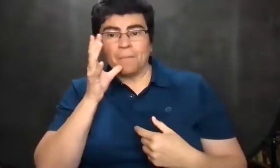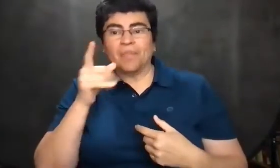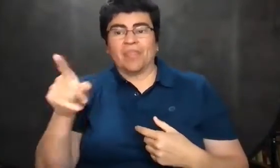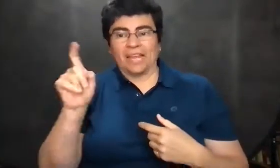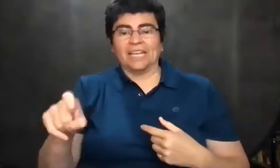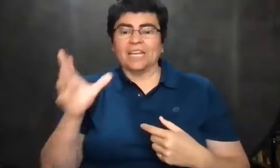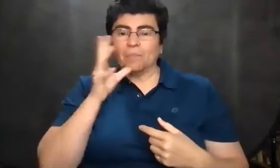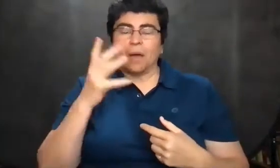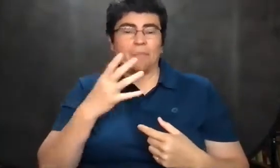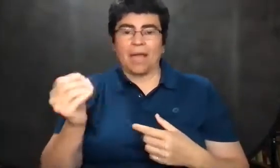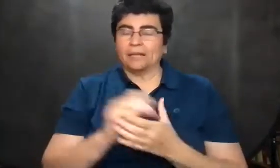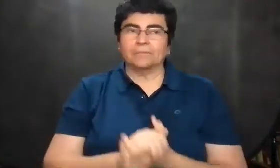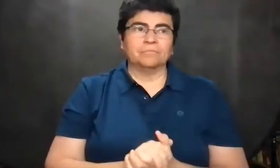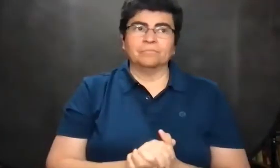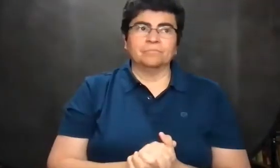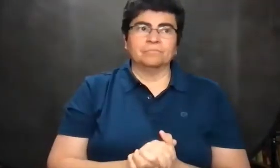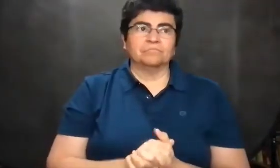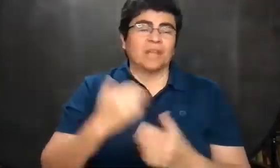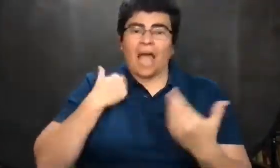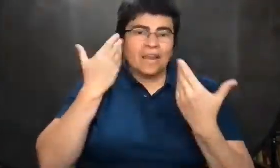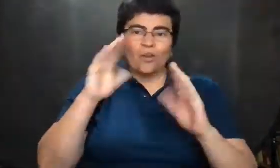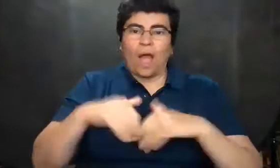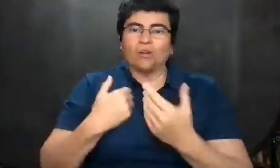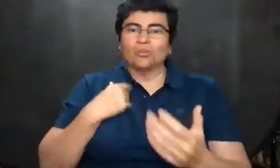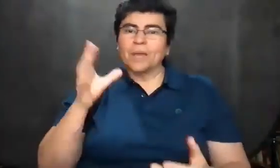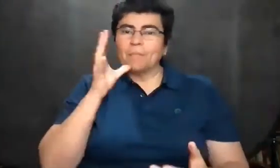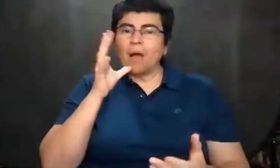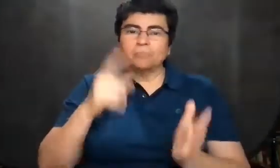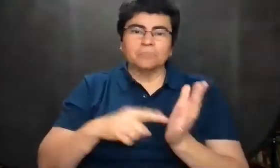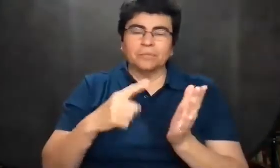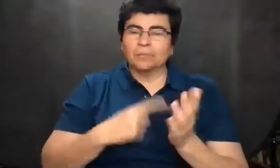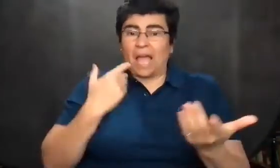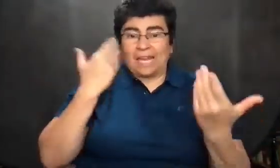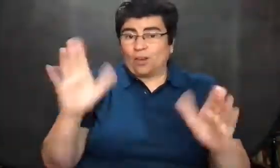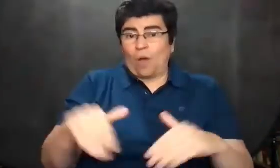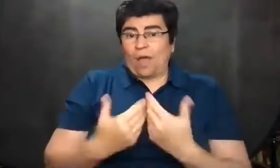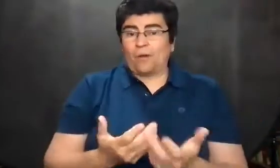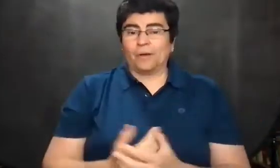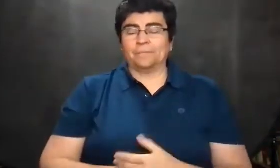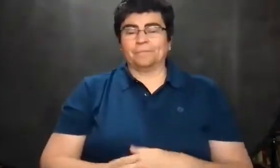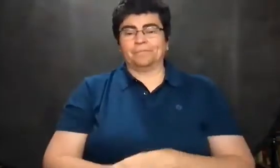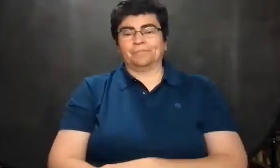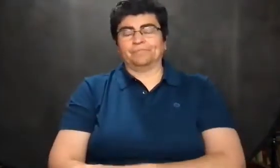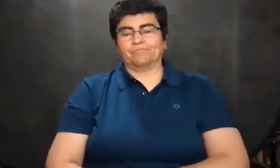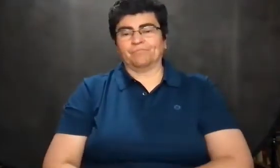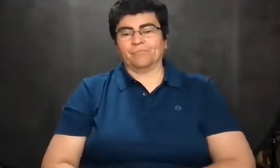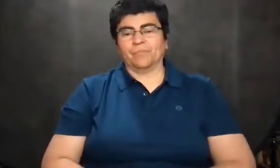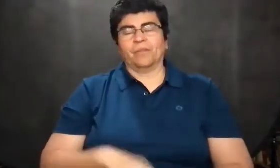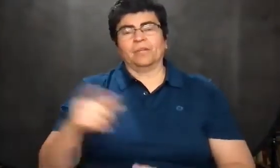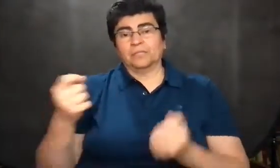and I didn't know how to be mom at that time. I just didn't, And she said, well, one of the ways that you